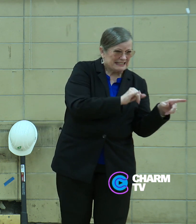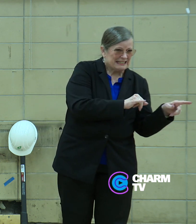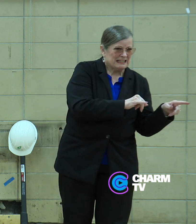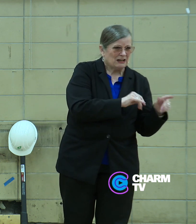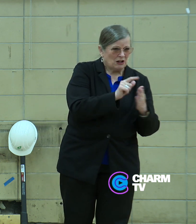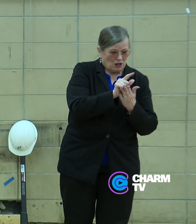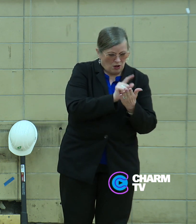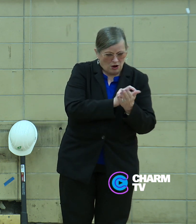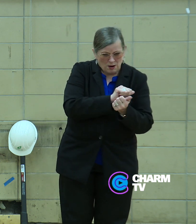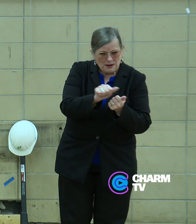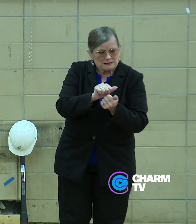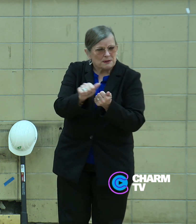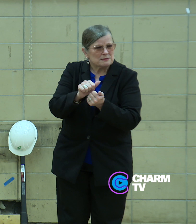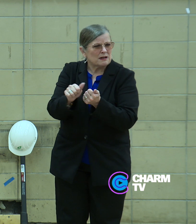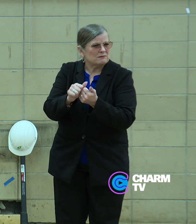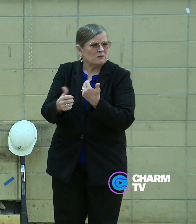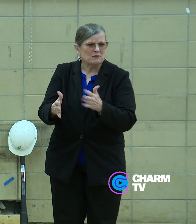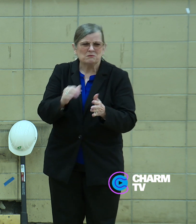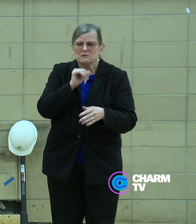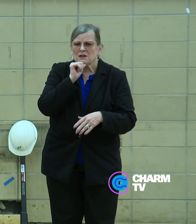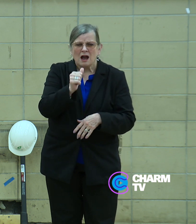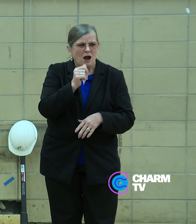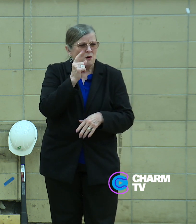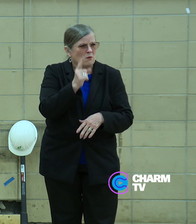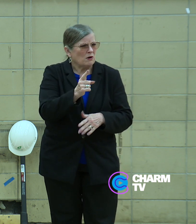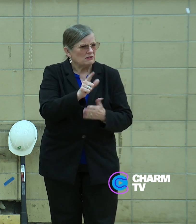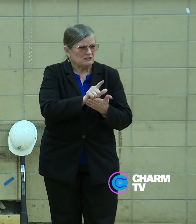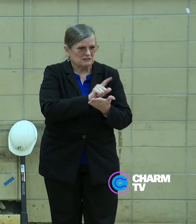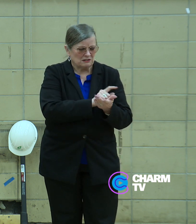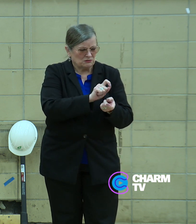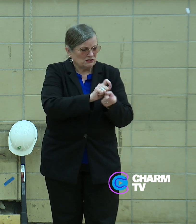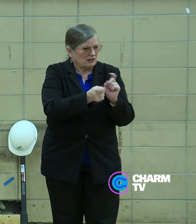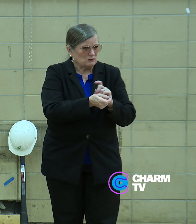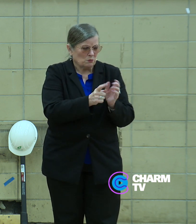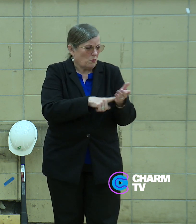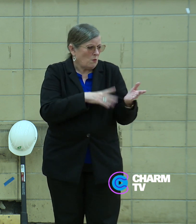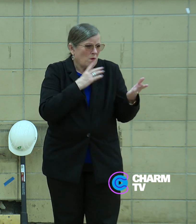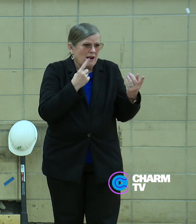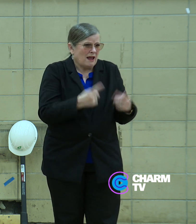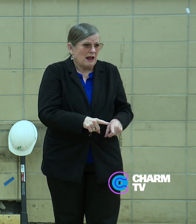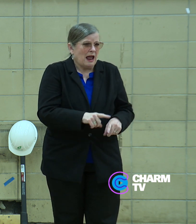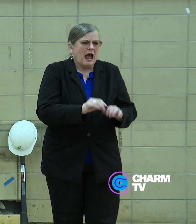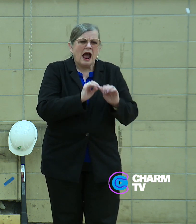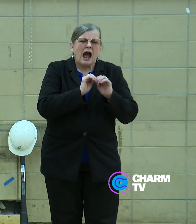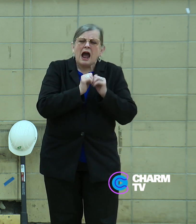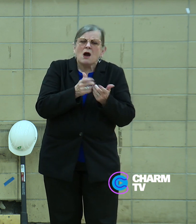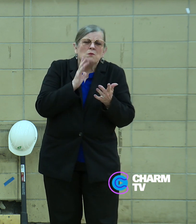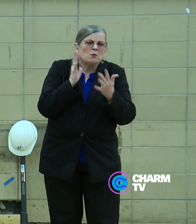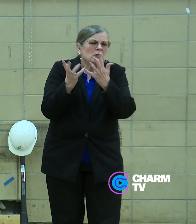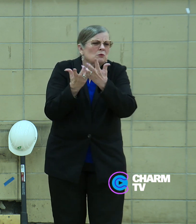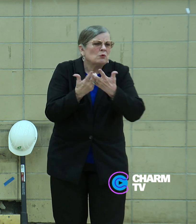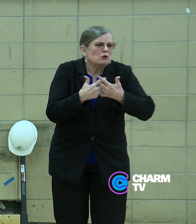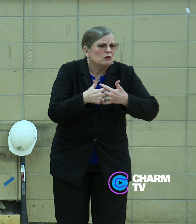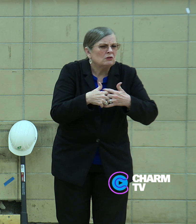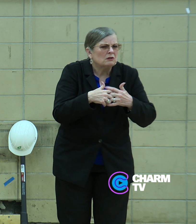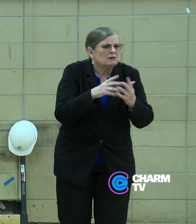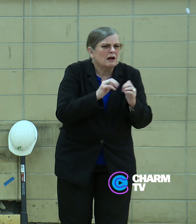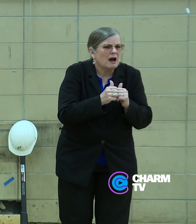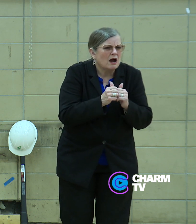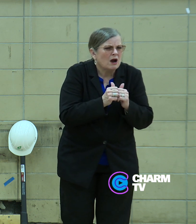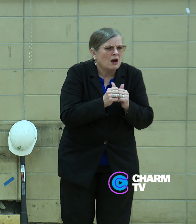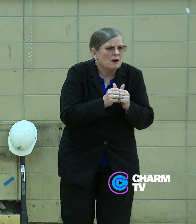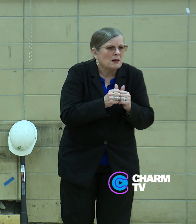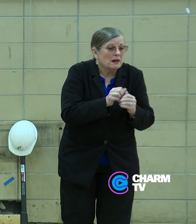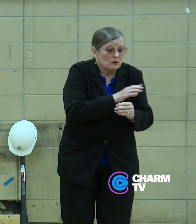passed, but not one piece of legislation is gonna change what's happening. We're talking about how we can work in the completeness to deal with